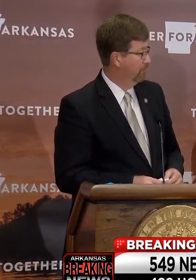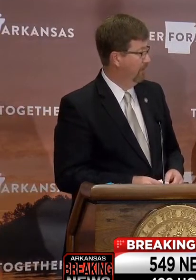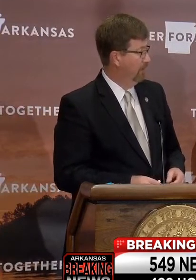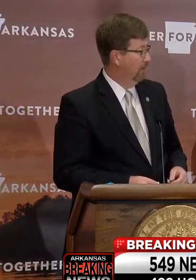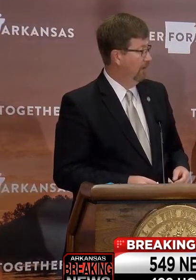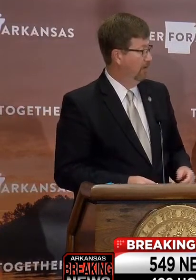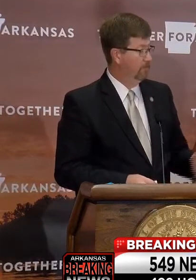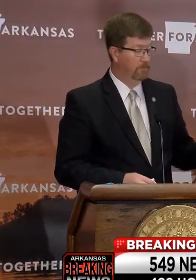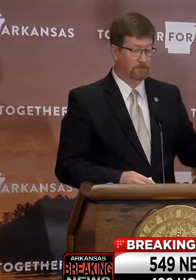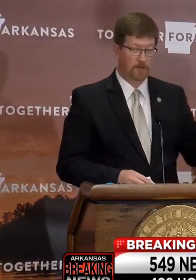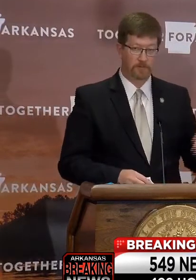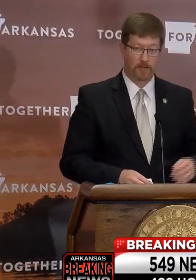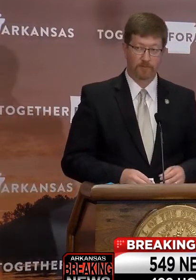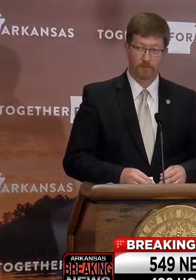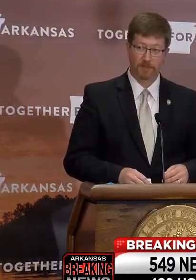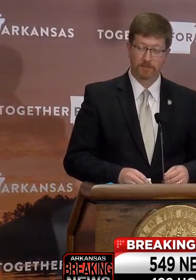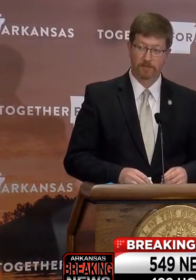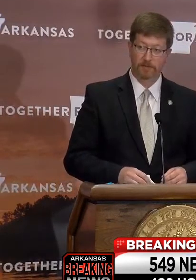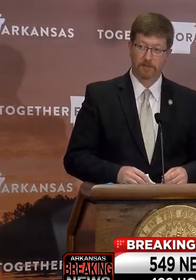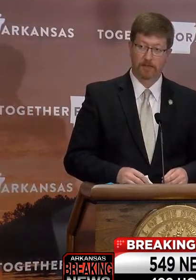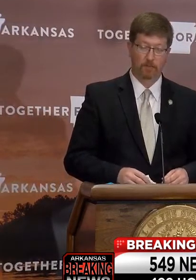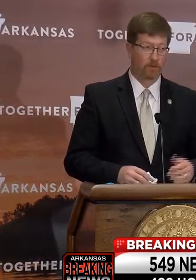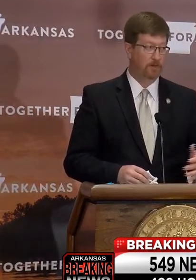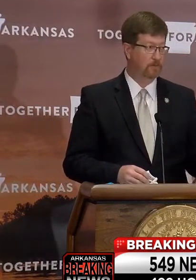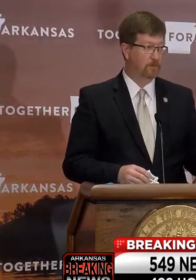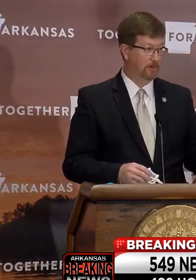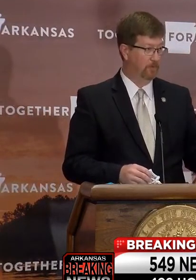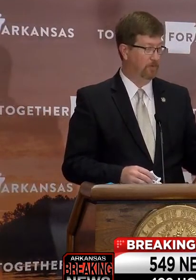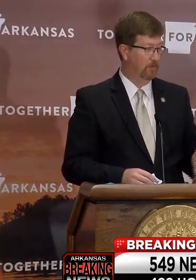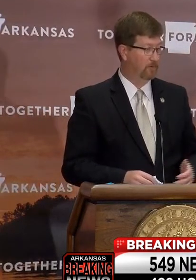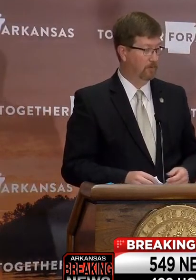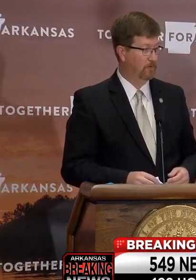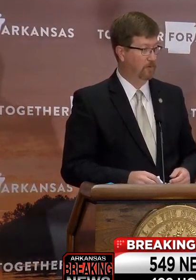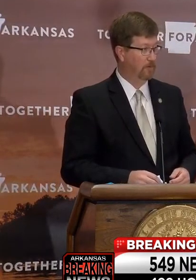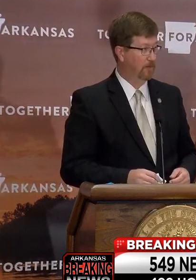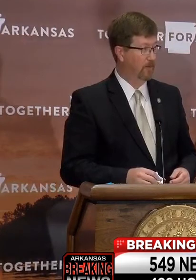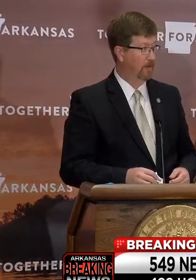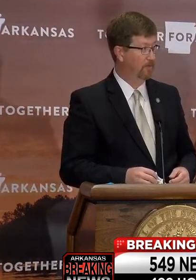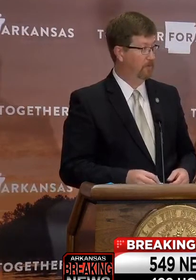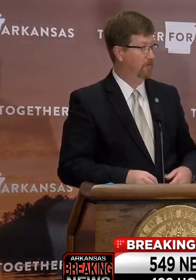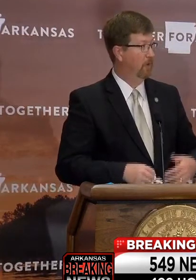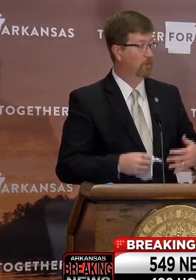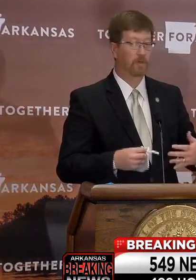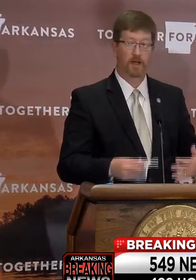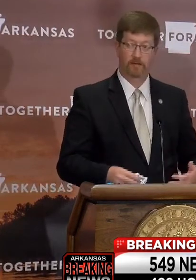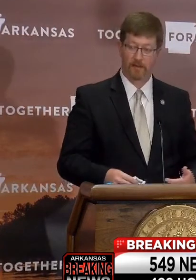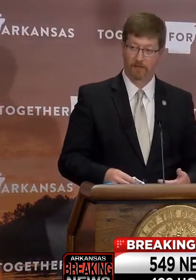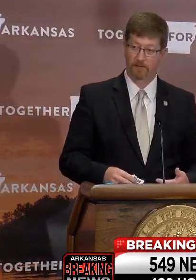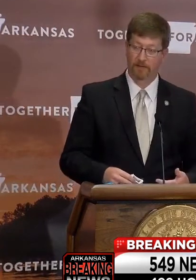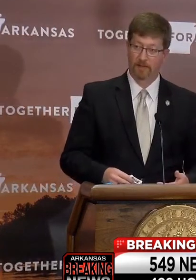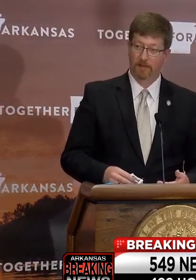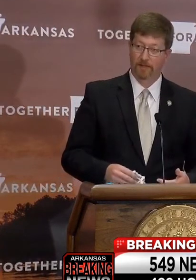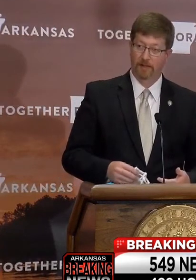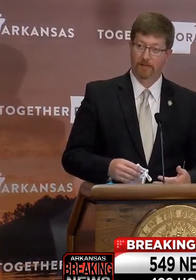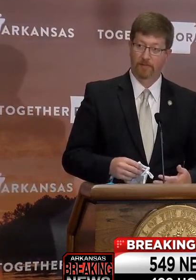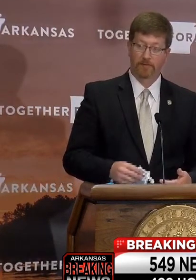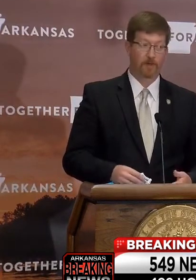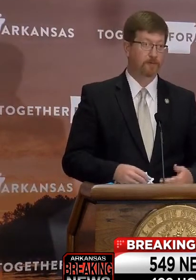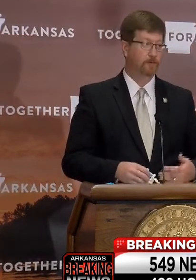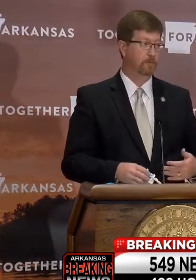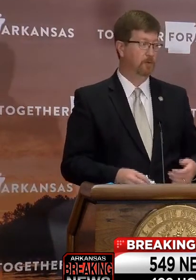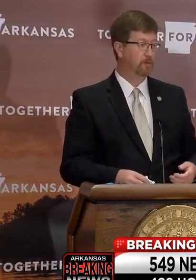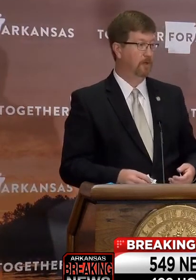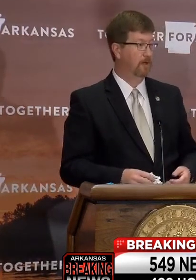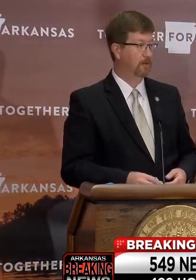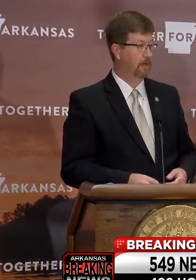levels. Dr. Thompson mentioned one district or a couple of districts that there's some local context. There's